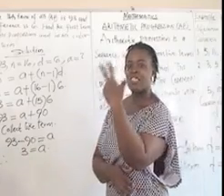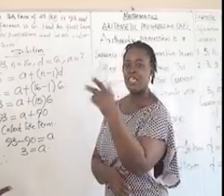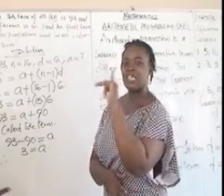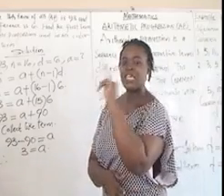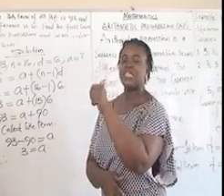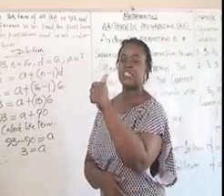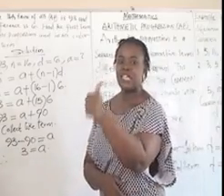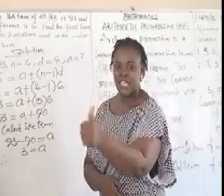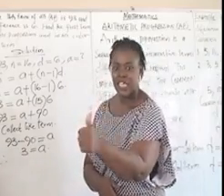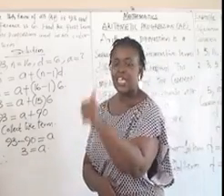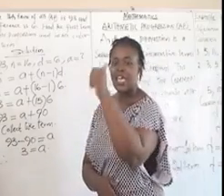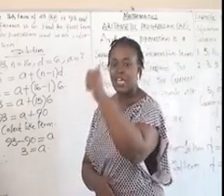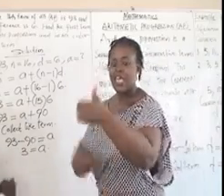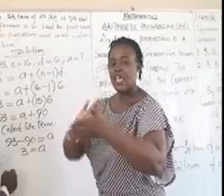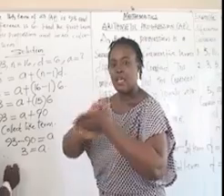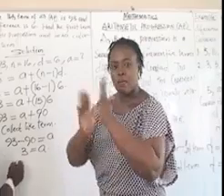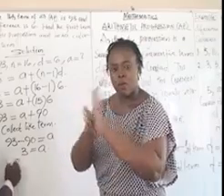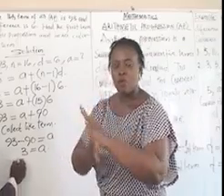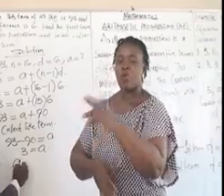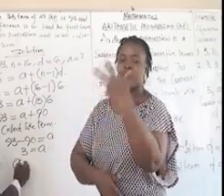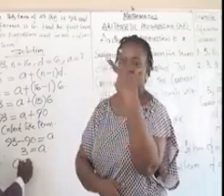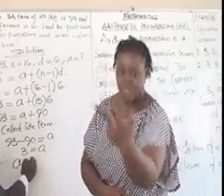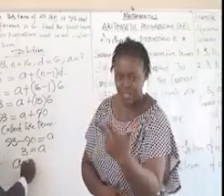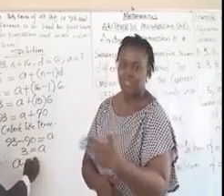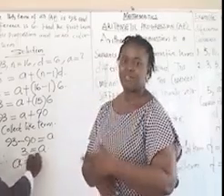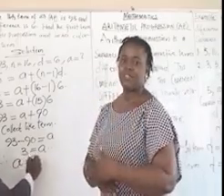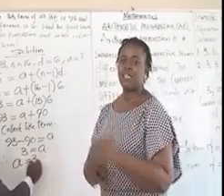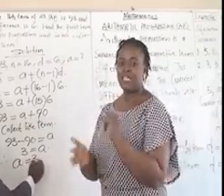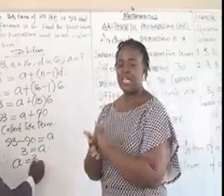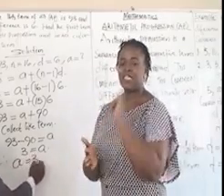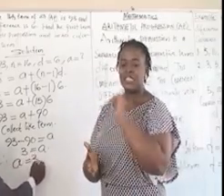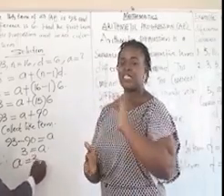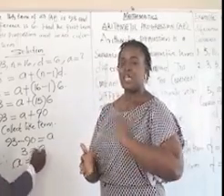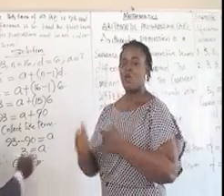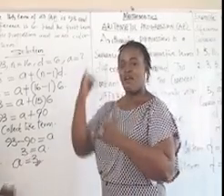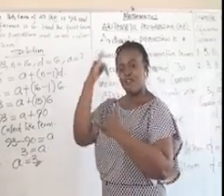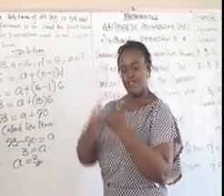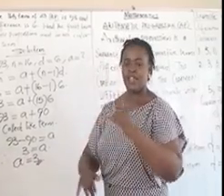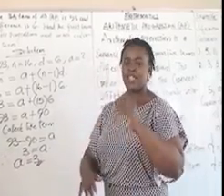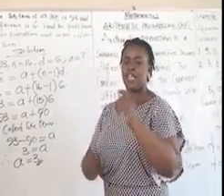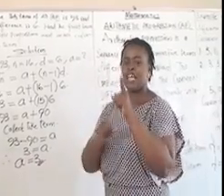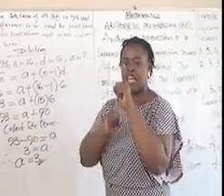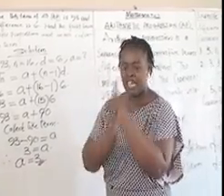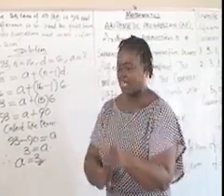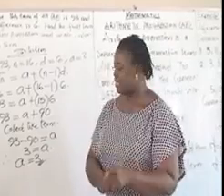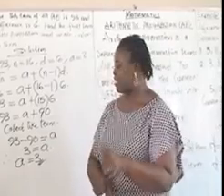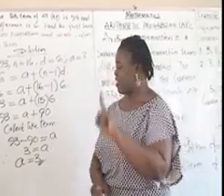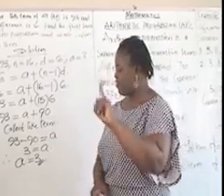that A is also equals to what? 3. A equals to what? 3. And that gives us the first